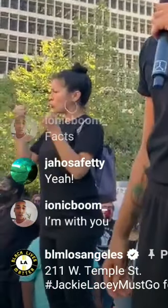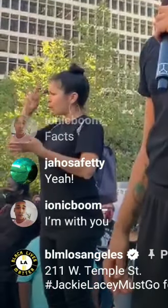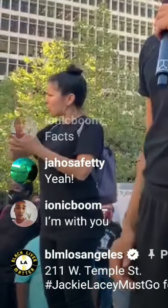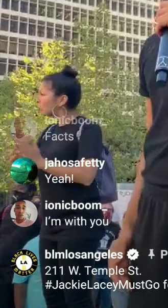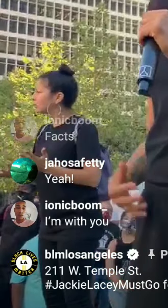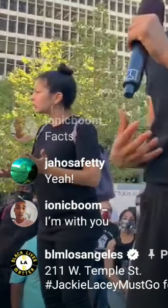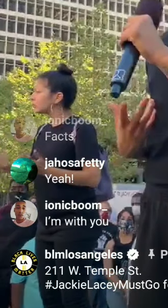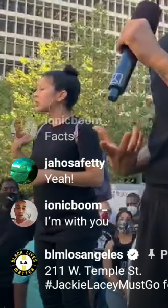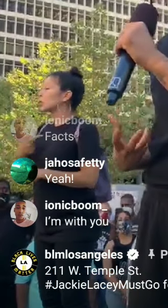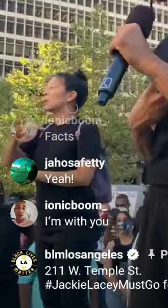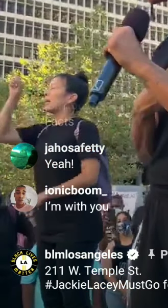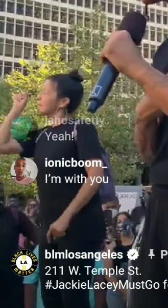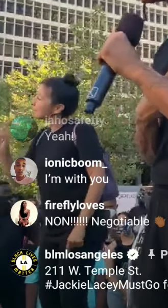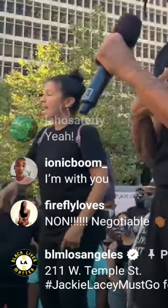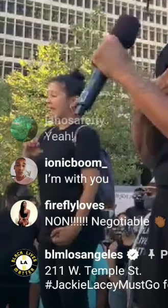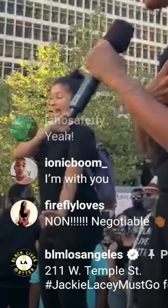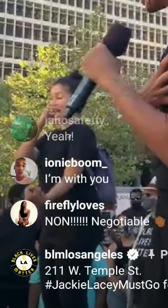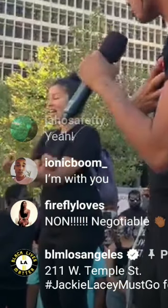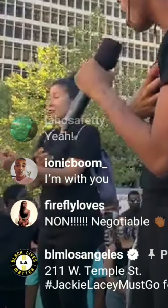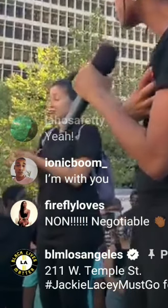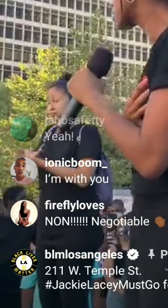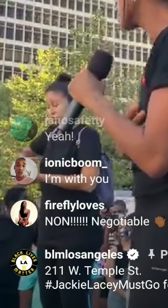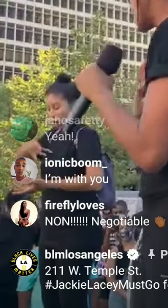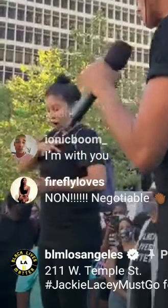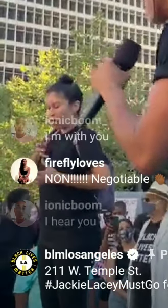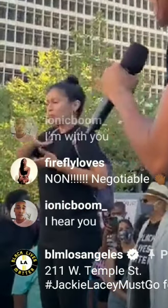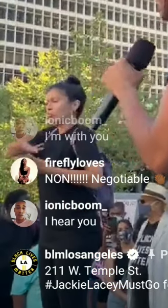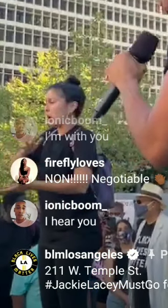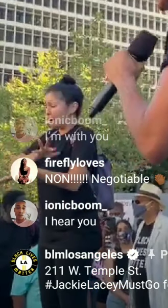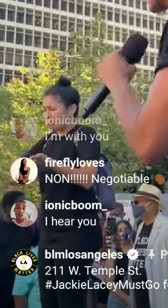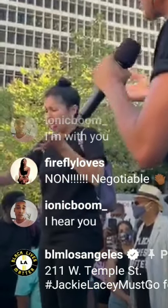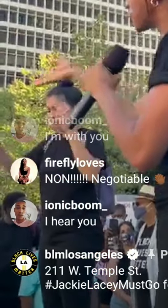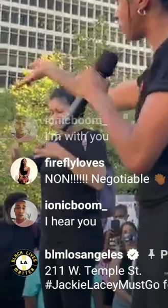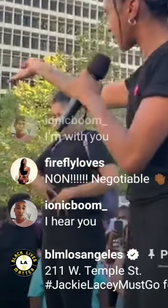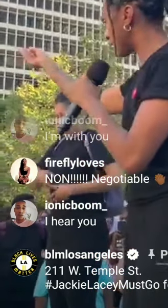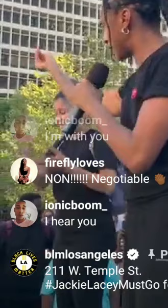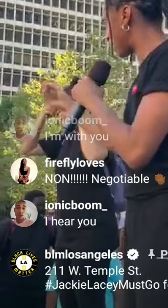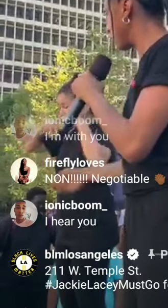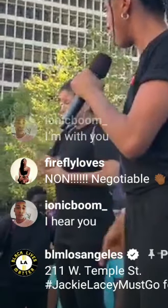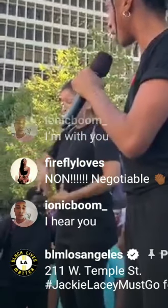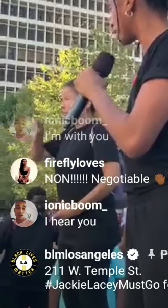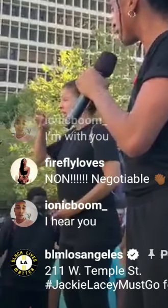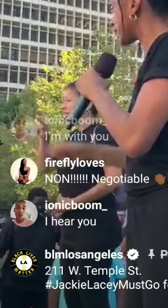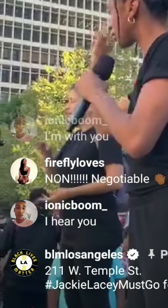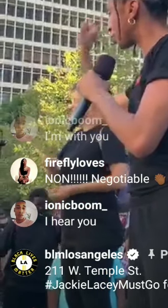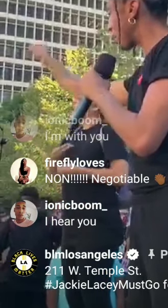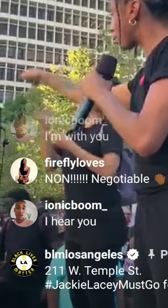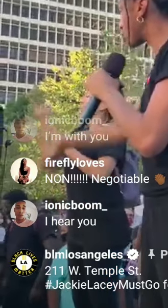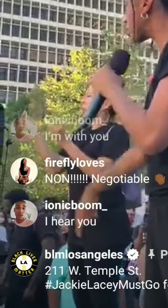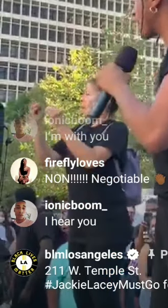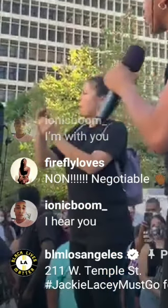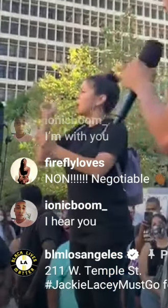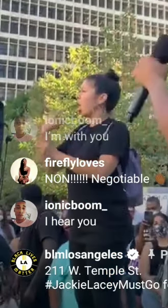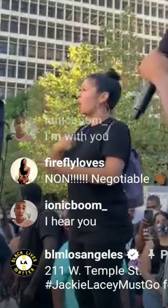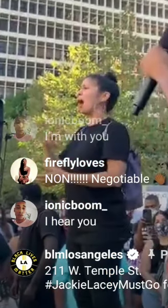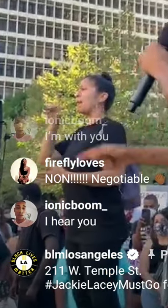and asked me that question, he told me something. You see, I have learned, and not